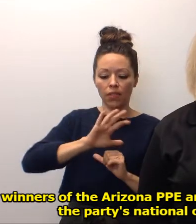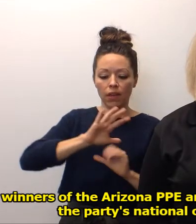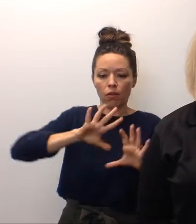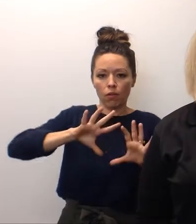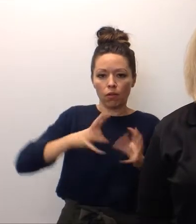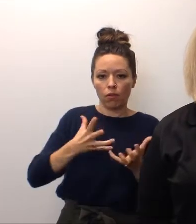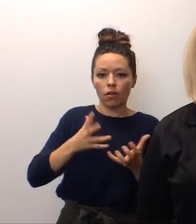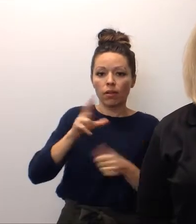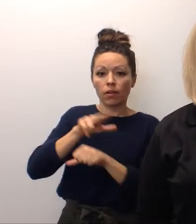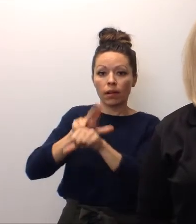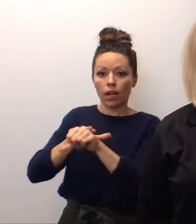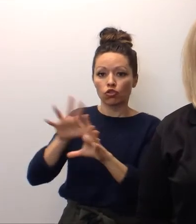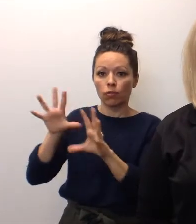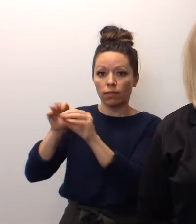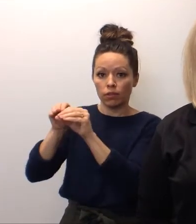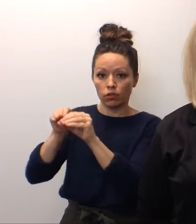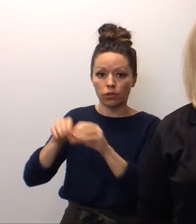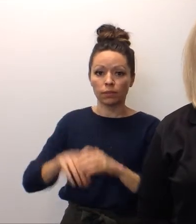convention.